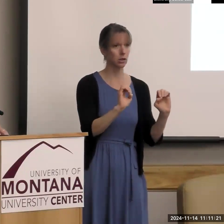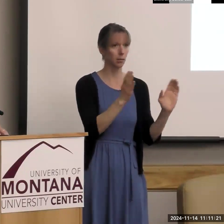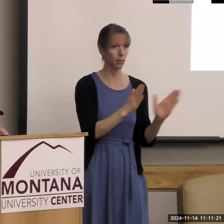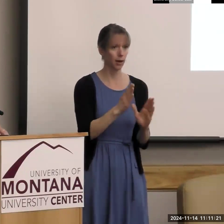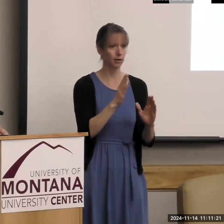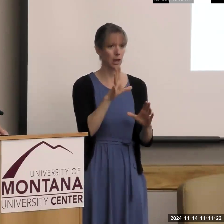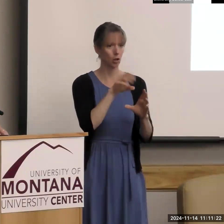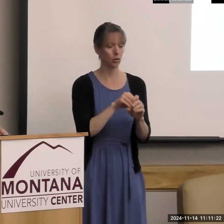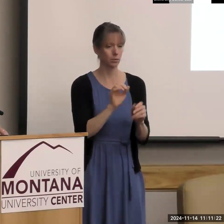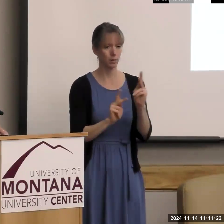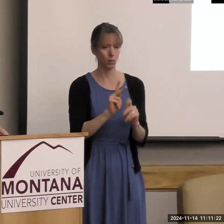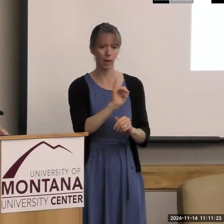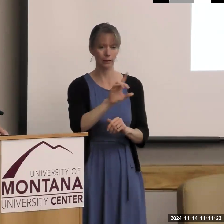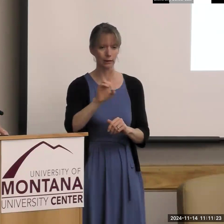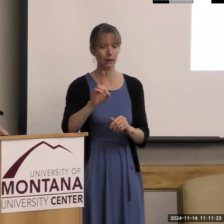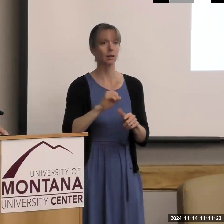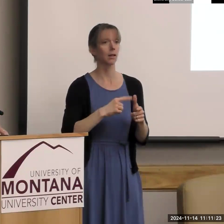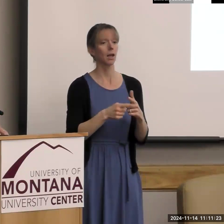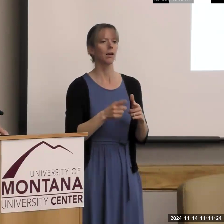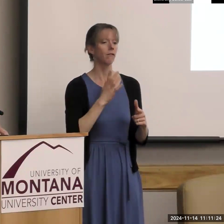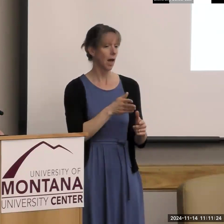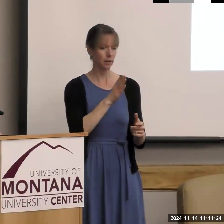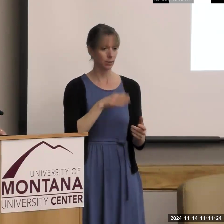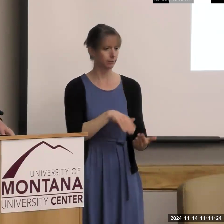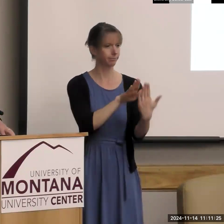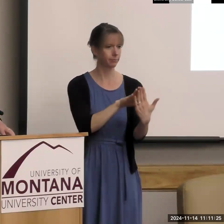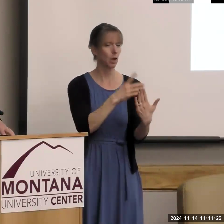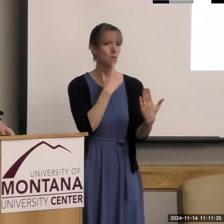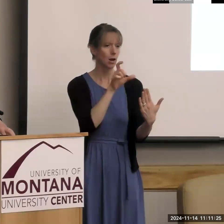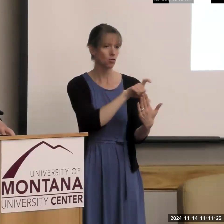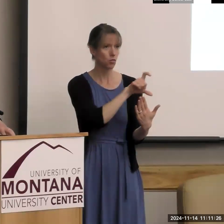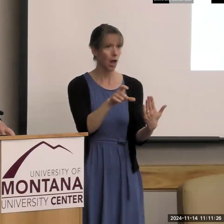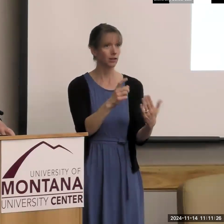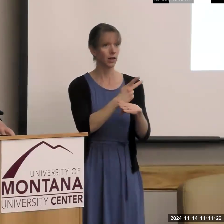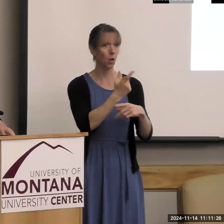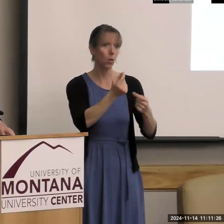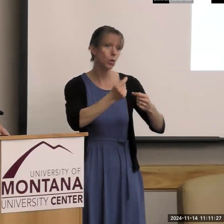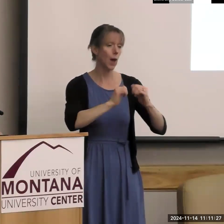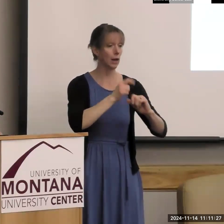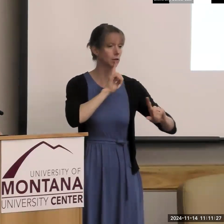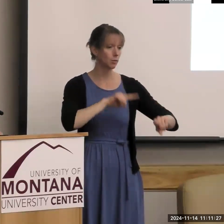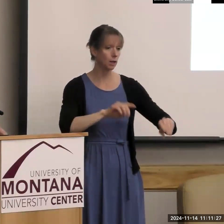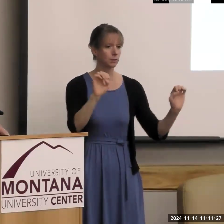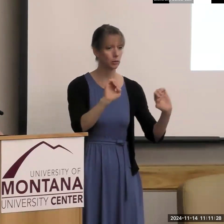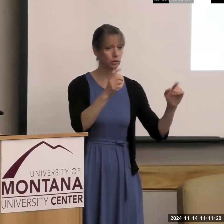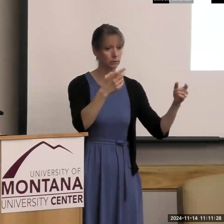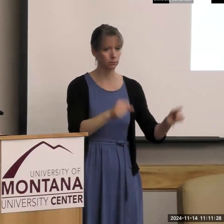IDD. Maybe we work with the folks at Red Cross who already figured out the emergency preparedness response in terms of